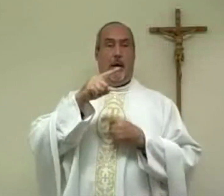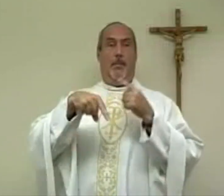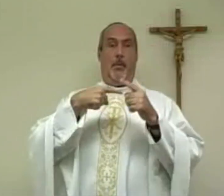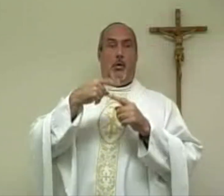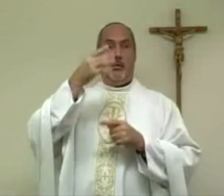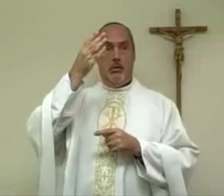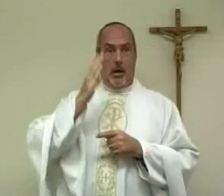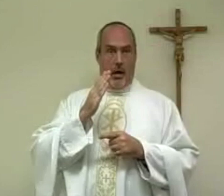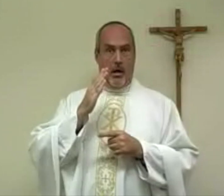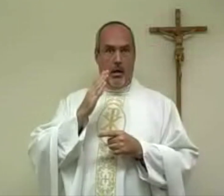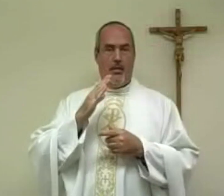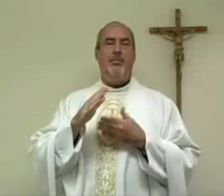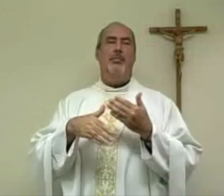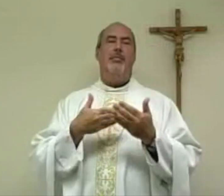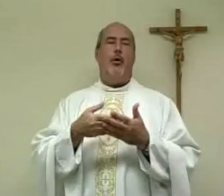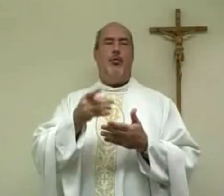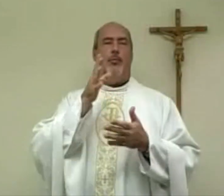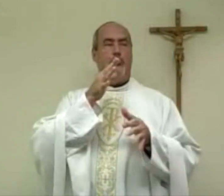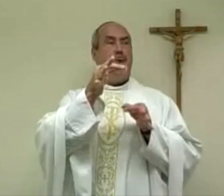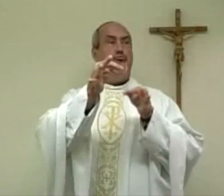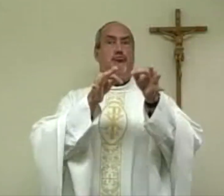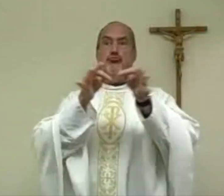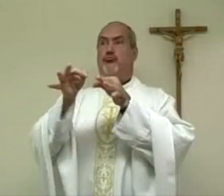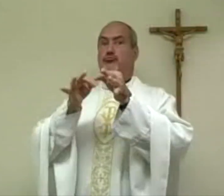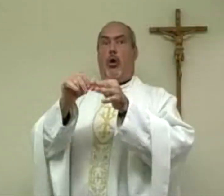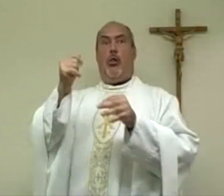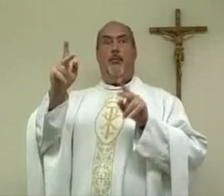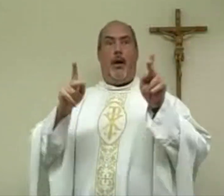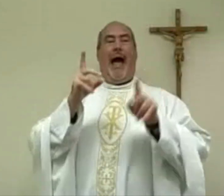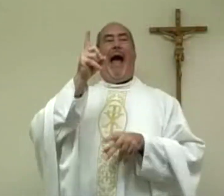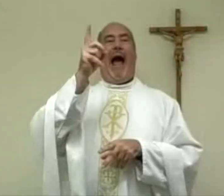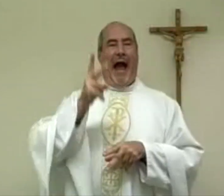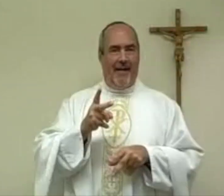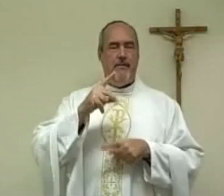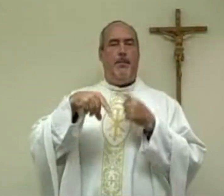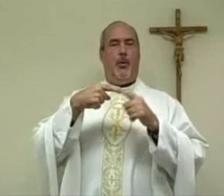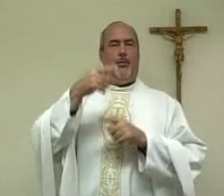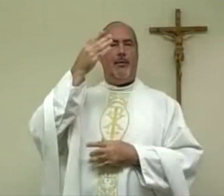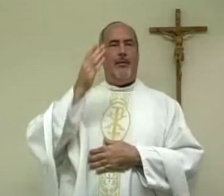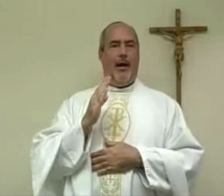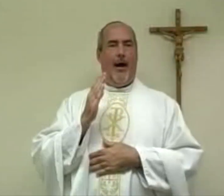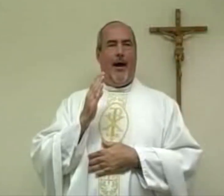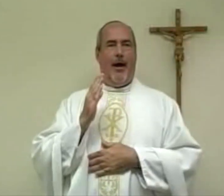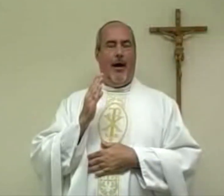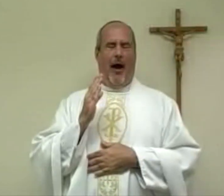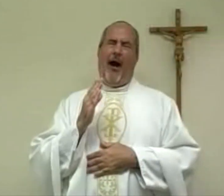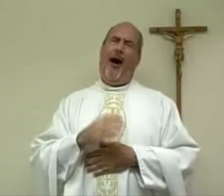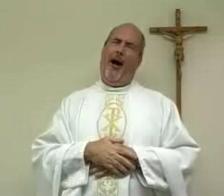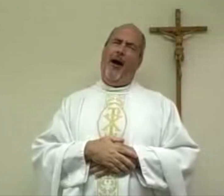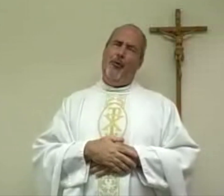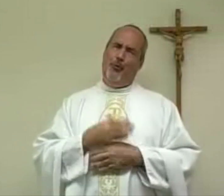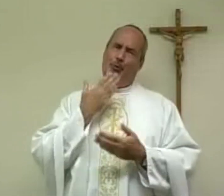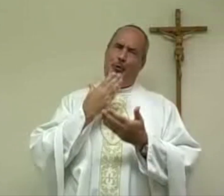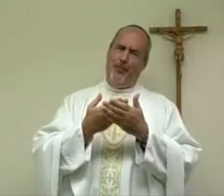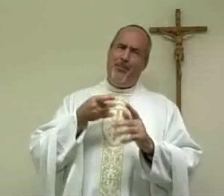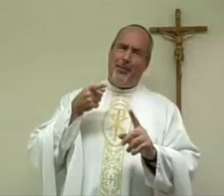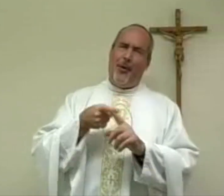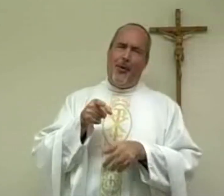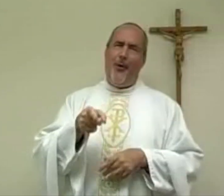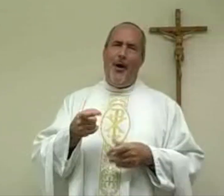know half about God, then you can only talk half about God to others. And